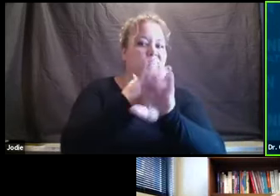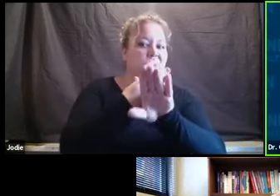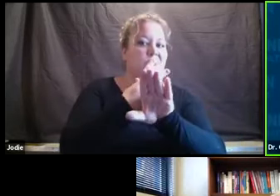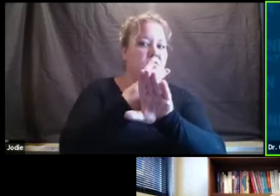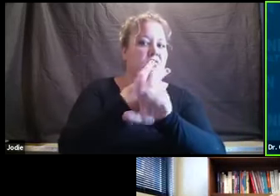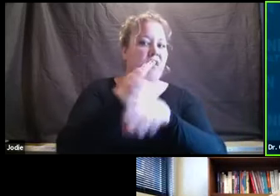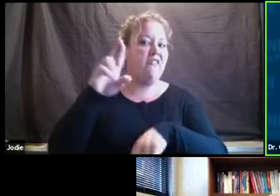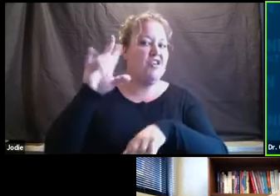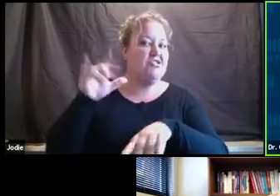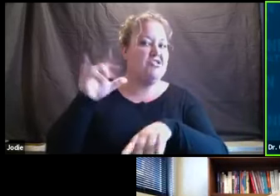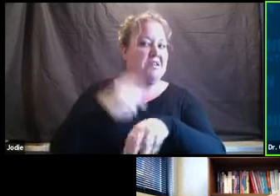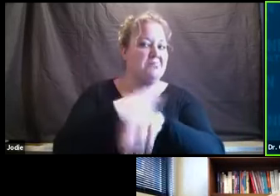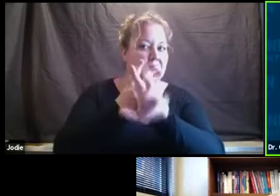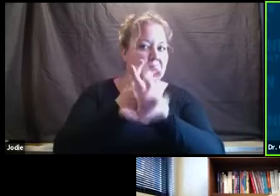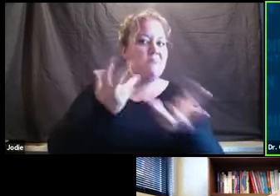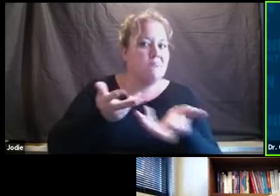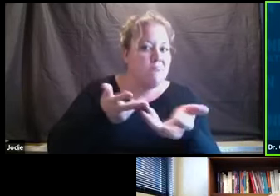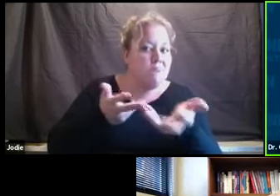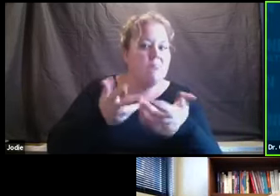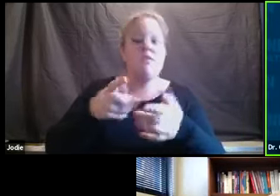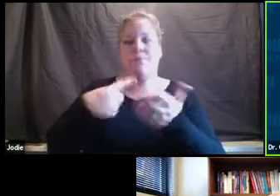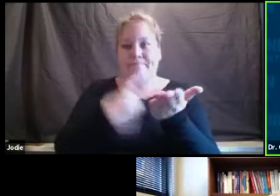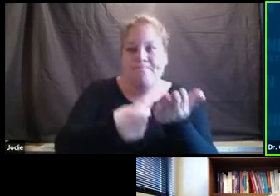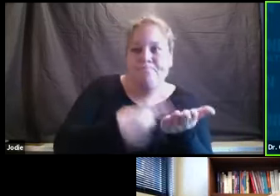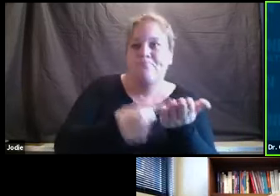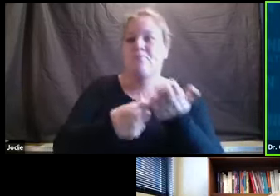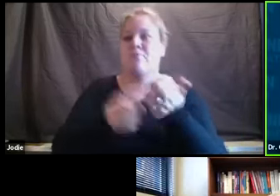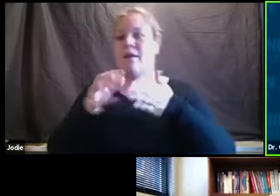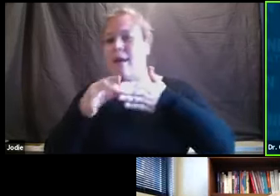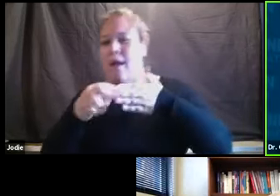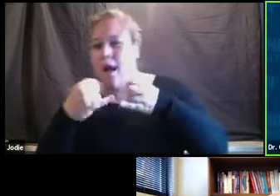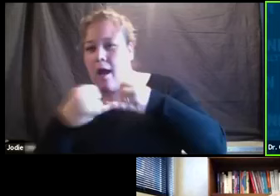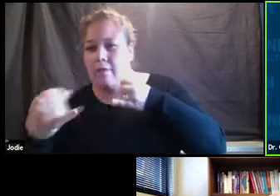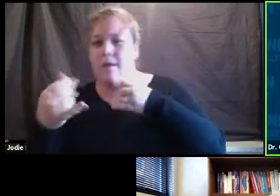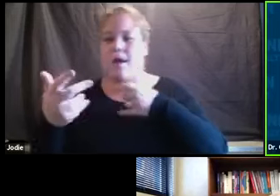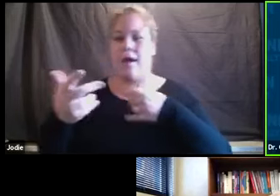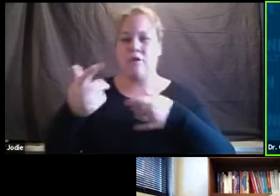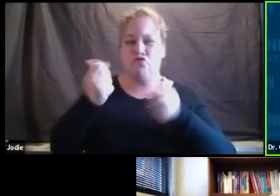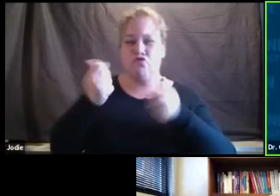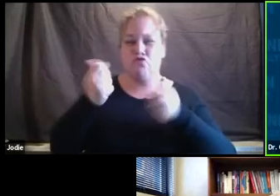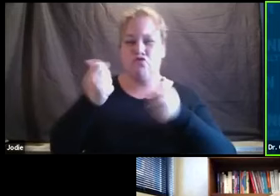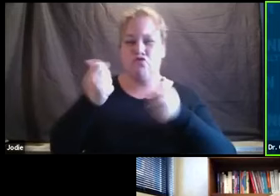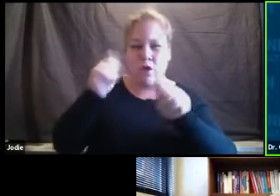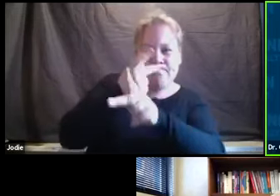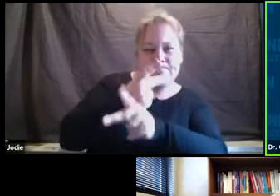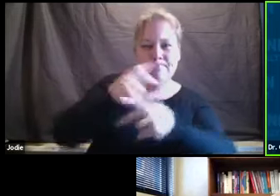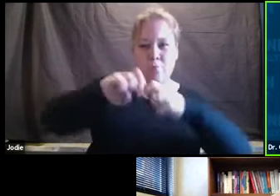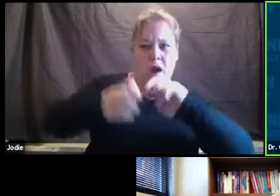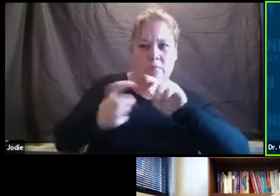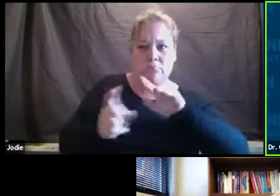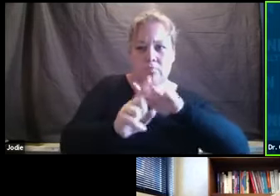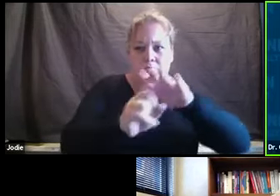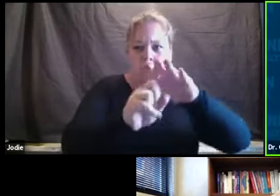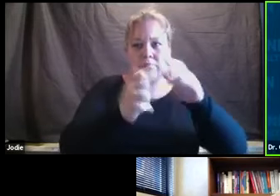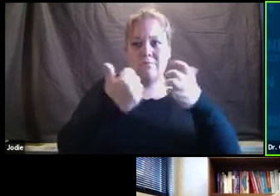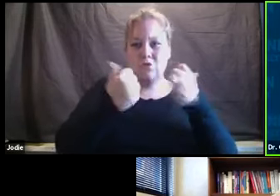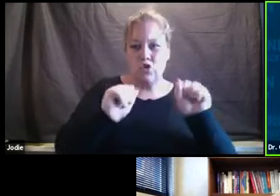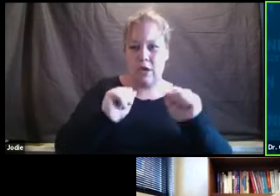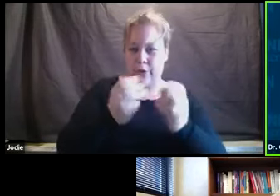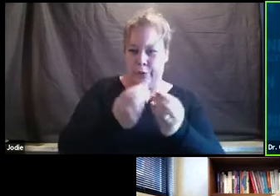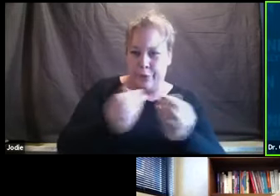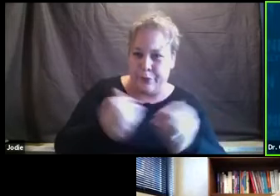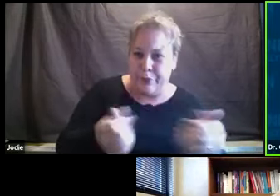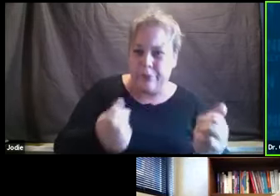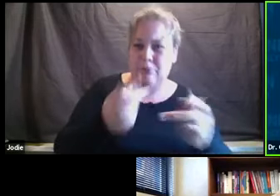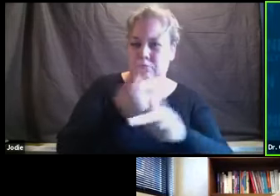we develop guidelines, we troubleshoot, and we're a source of support for each other for anything COVID related that arises in a